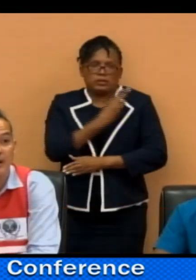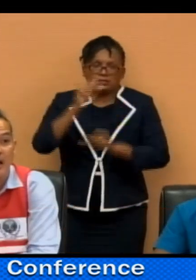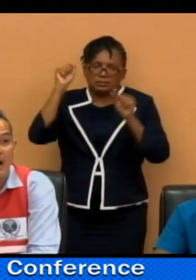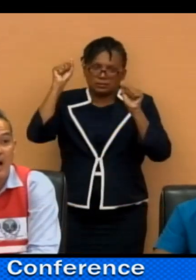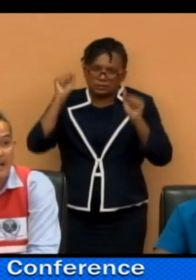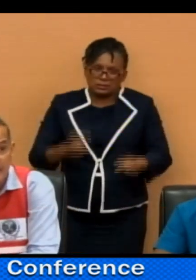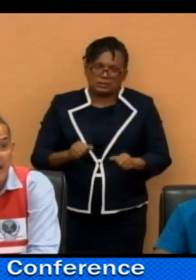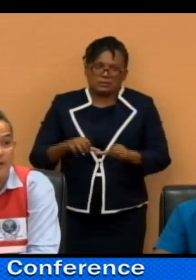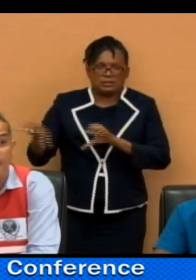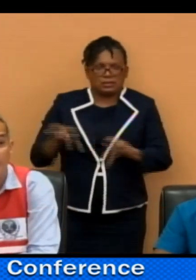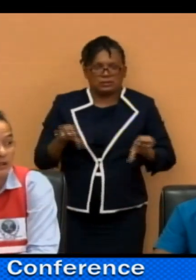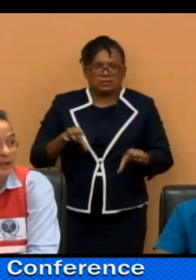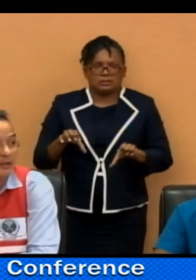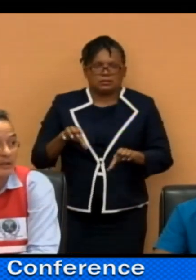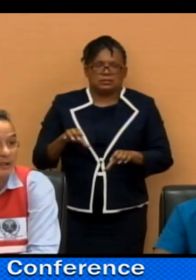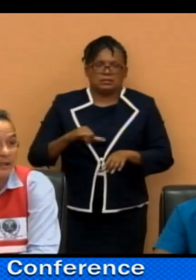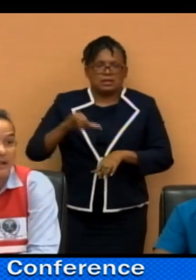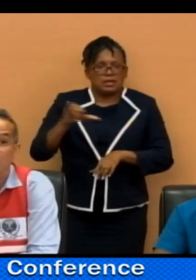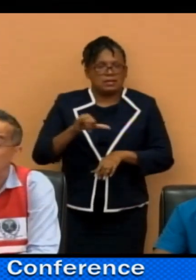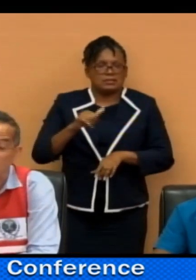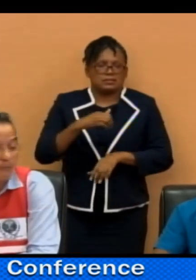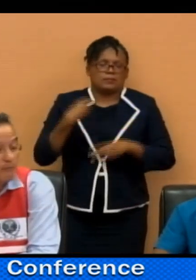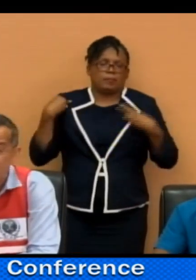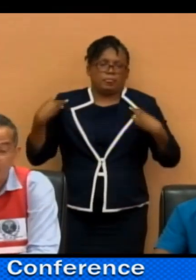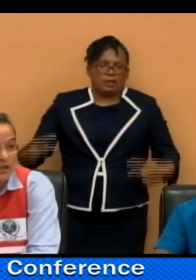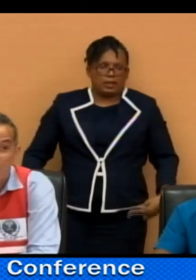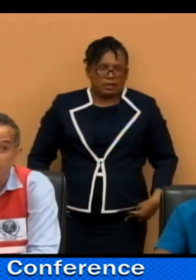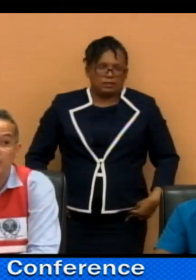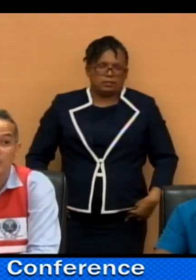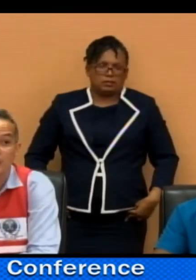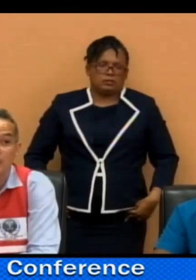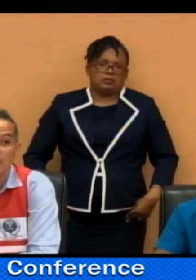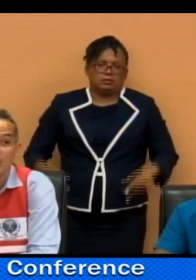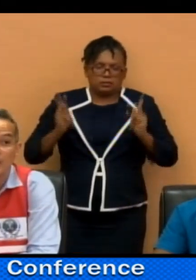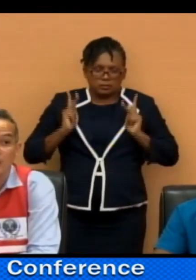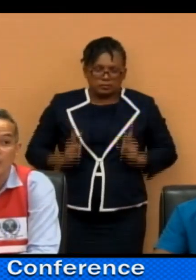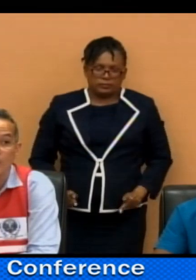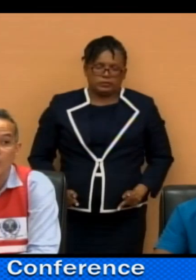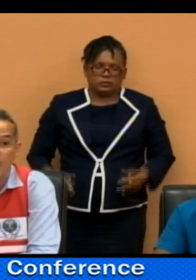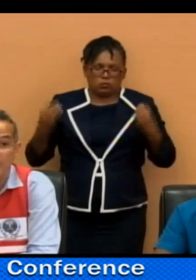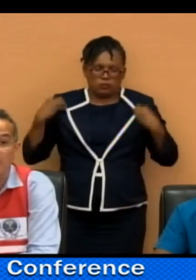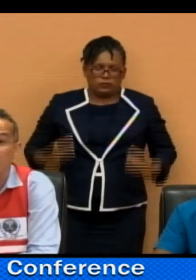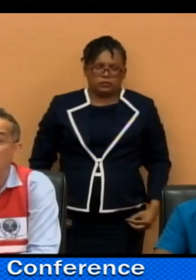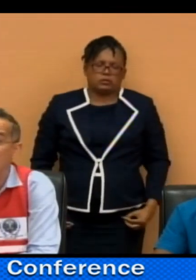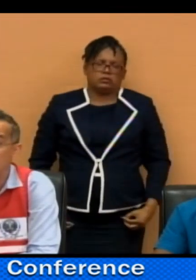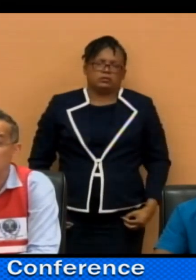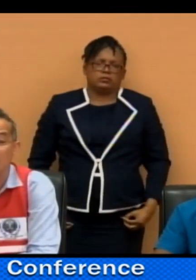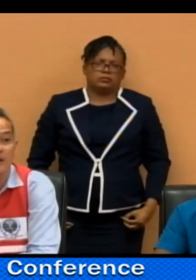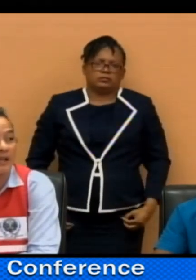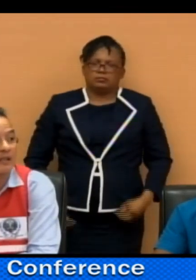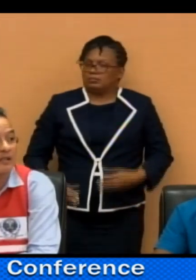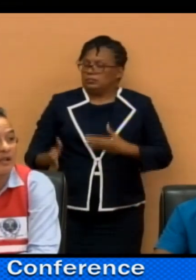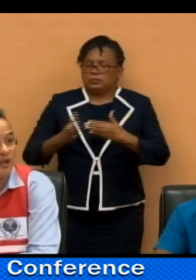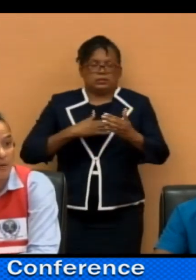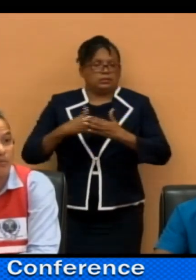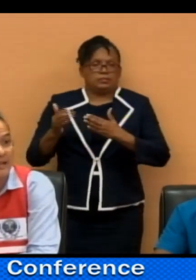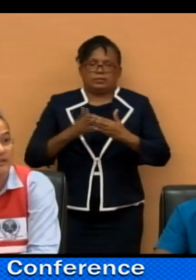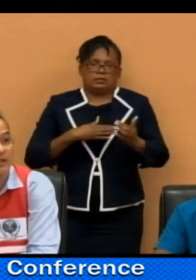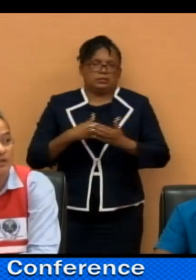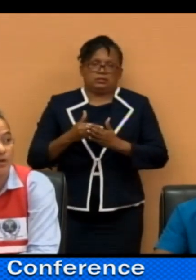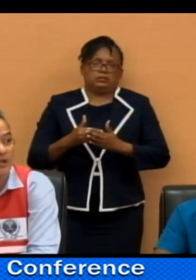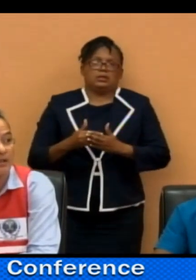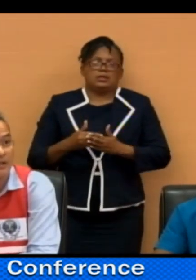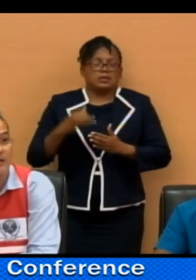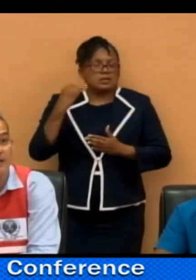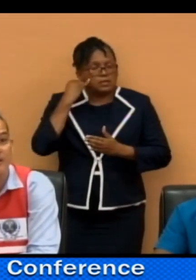action. As a health official, it matters not whether the entity that is not